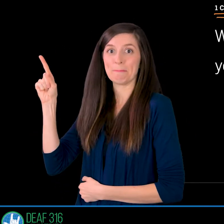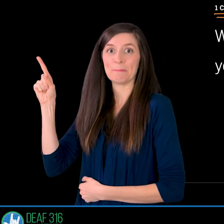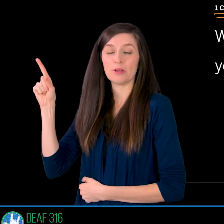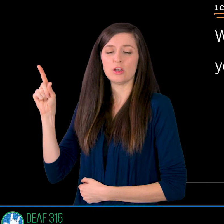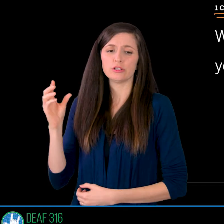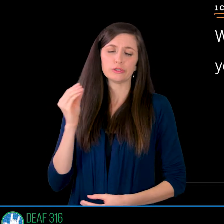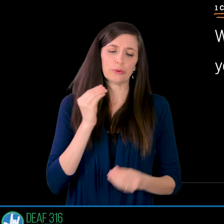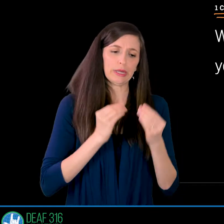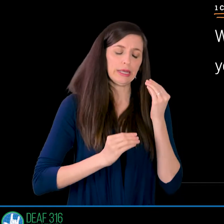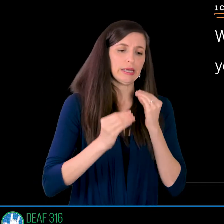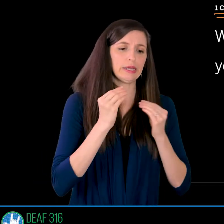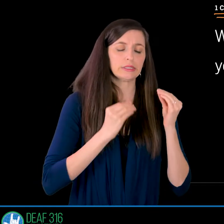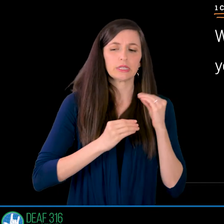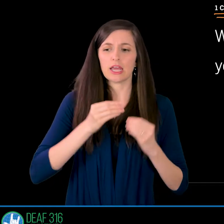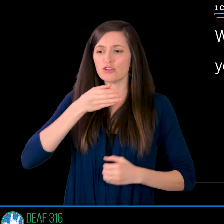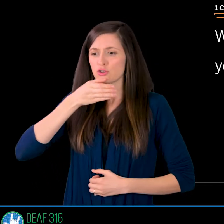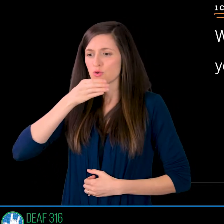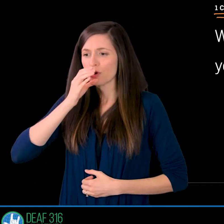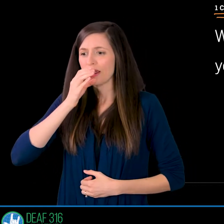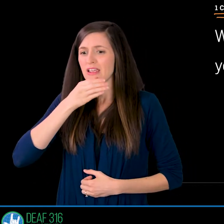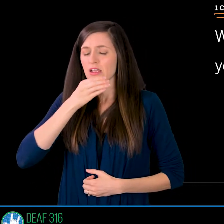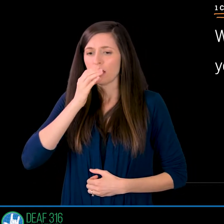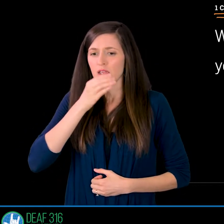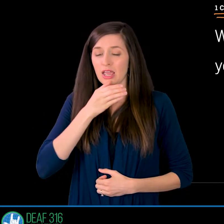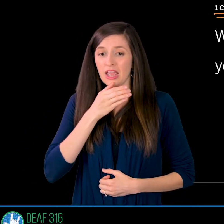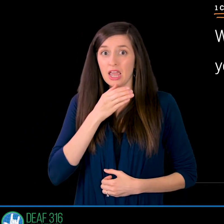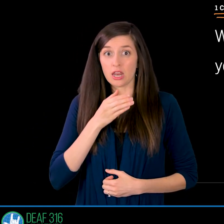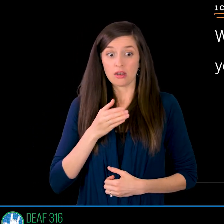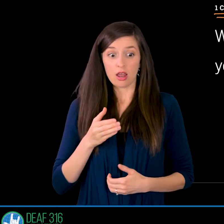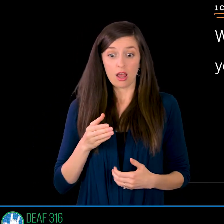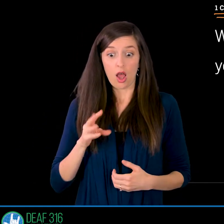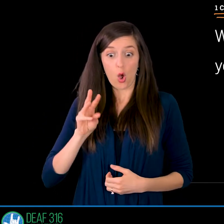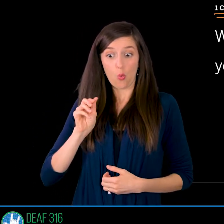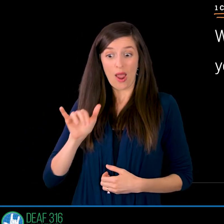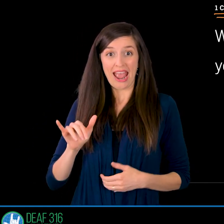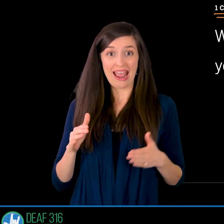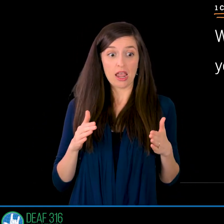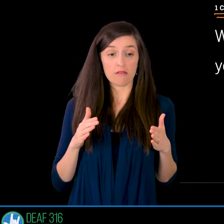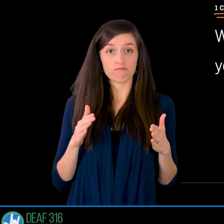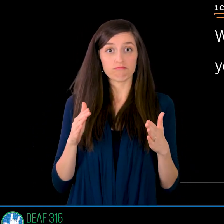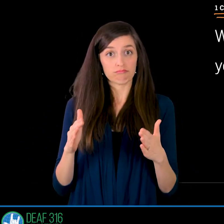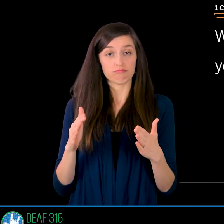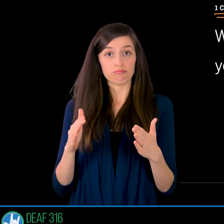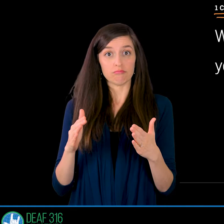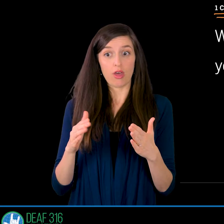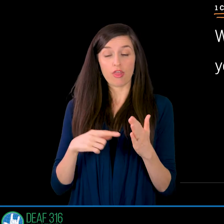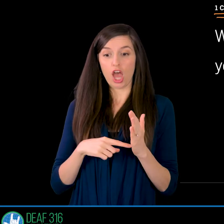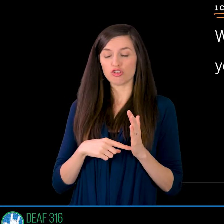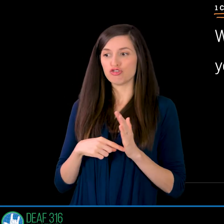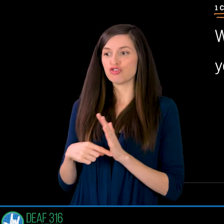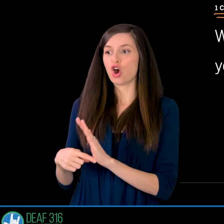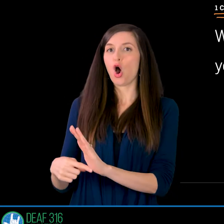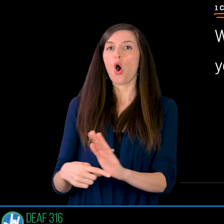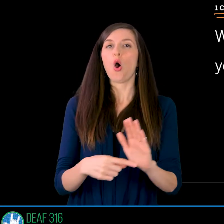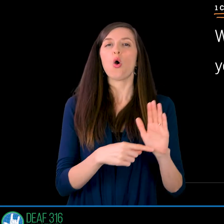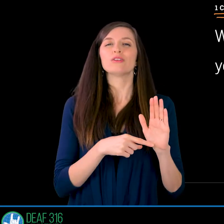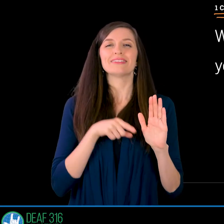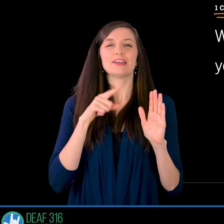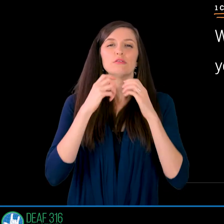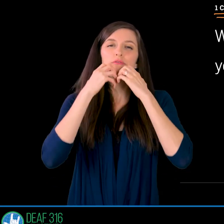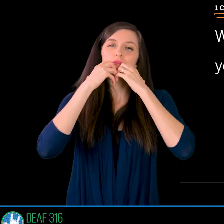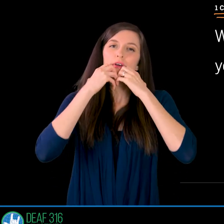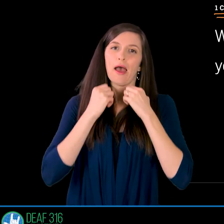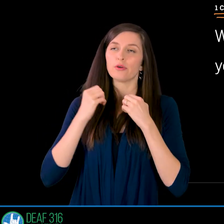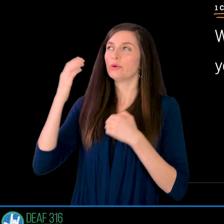So eat in such a way and drink in such a way as to show that you value the